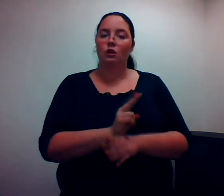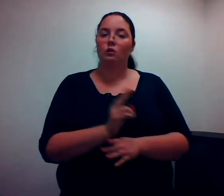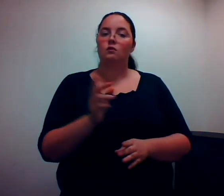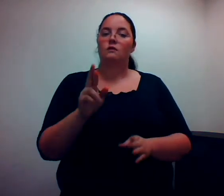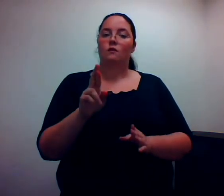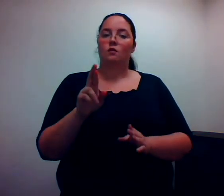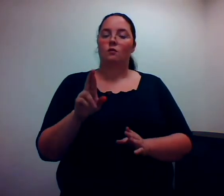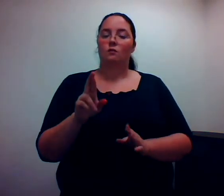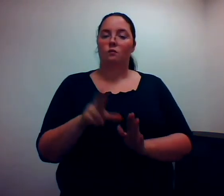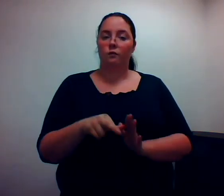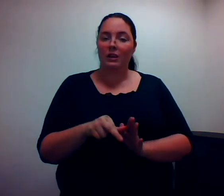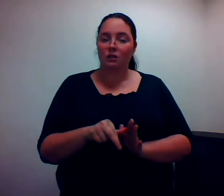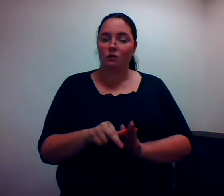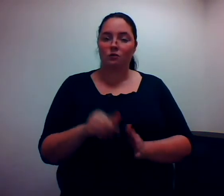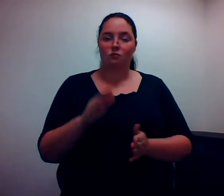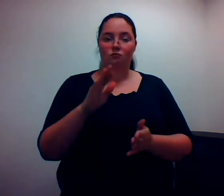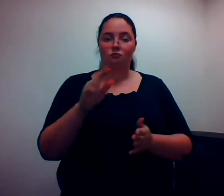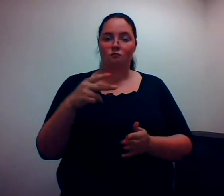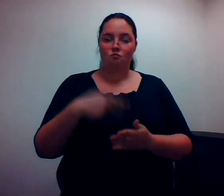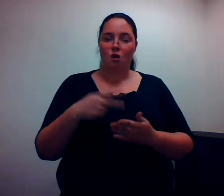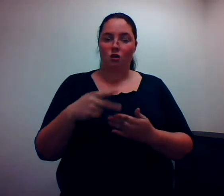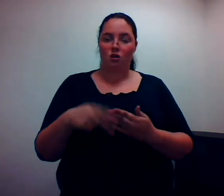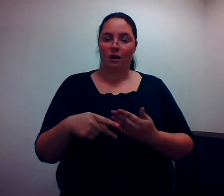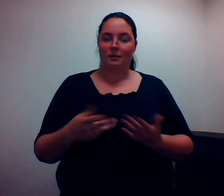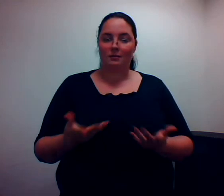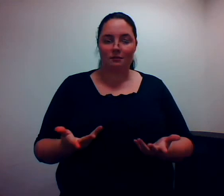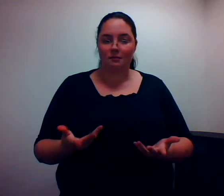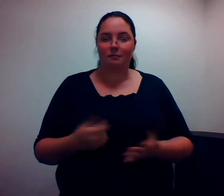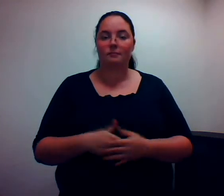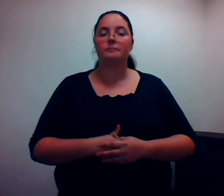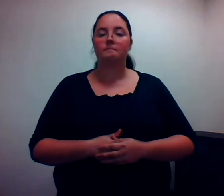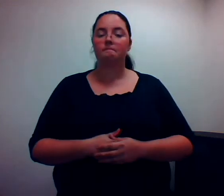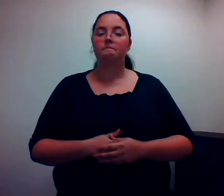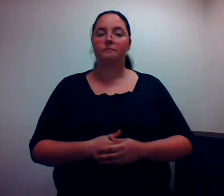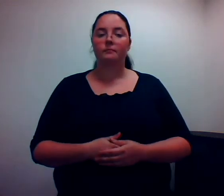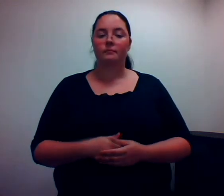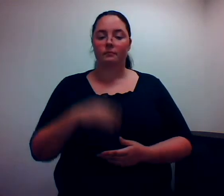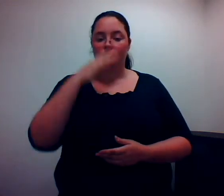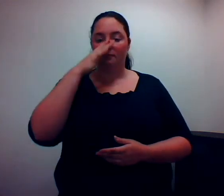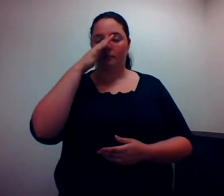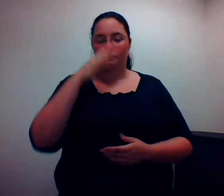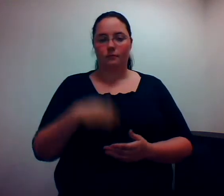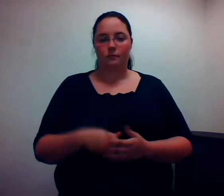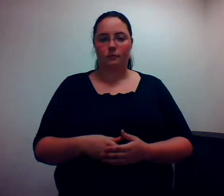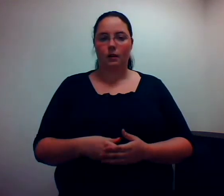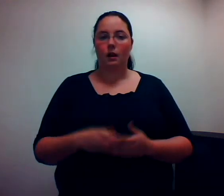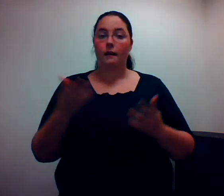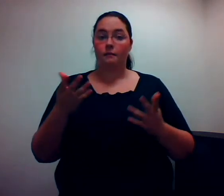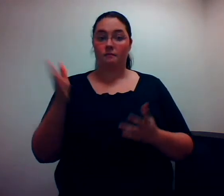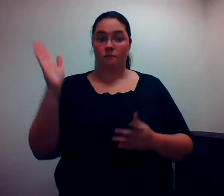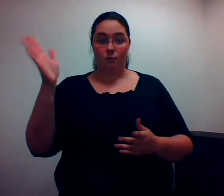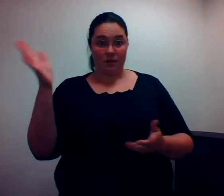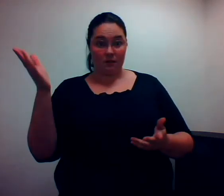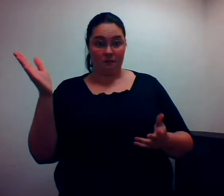So in that 3-week period after his lecture, we did all kinds of different research, reading and writing assignments, which